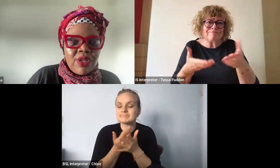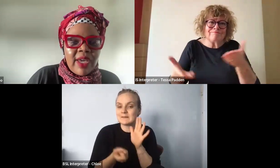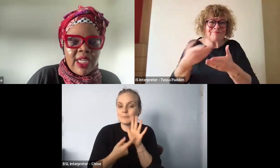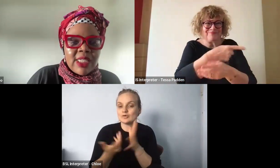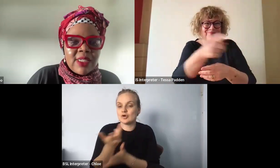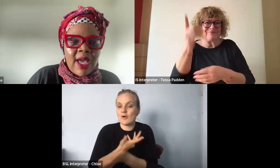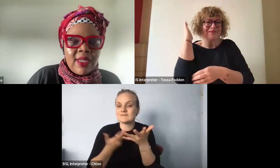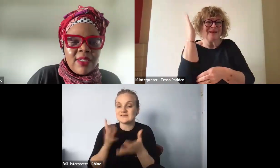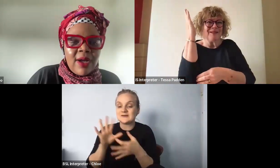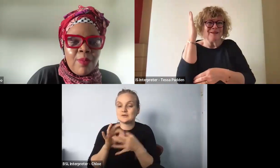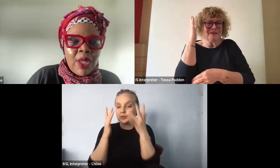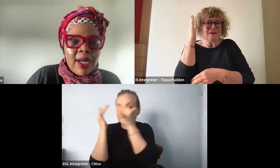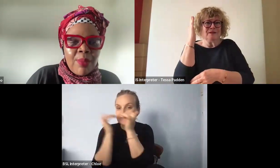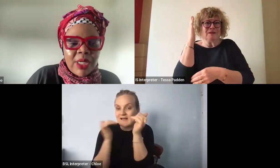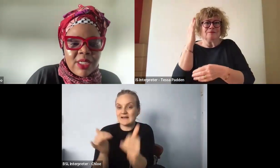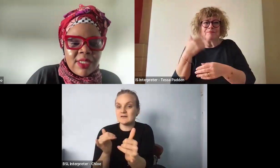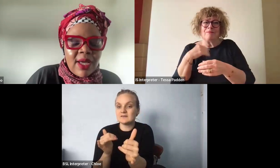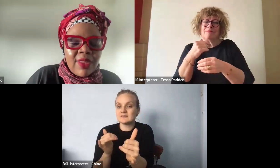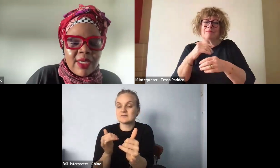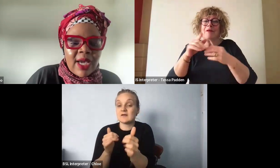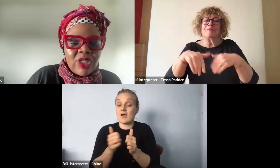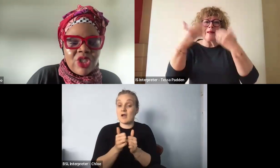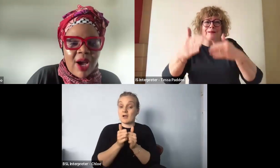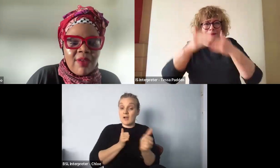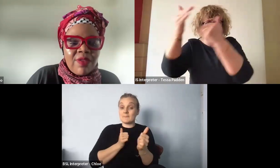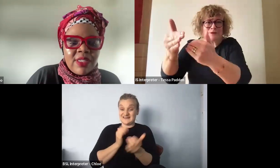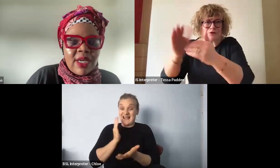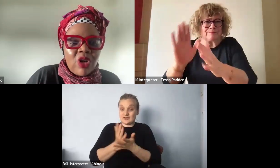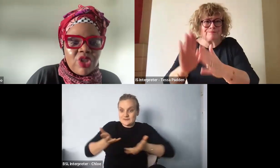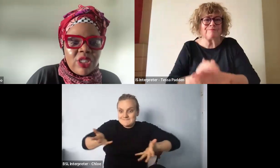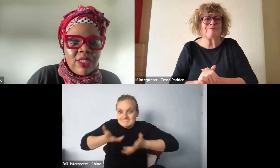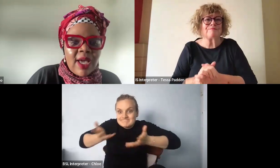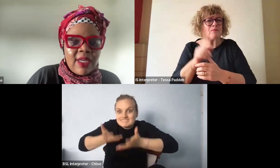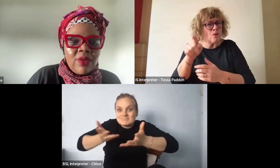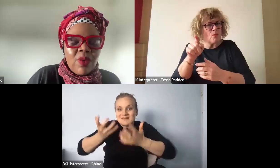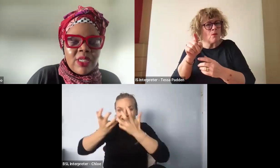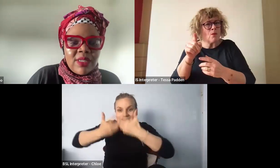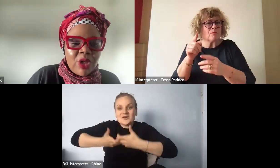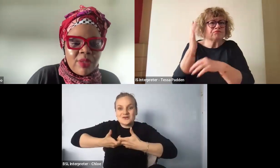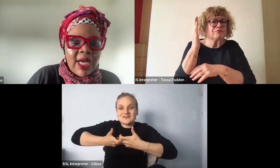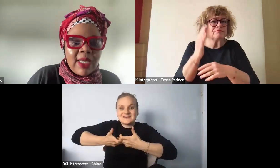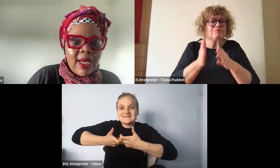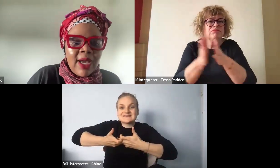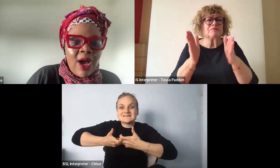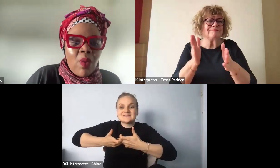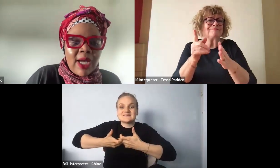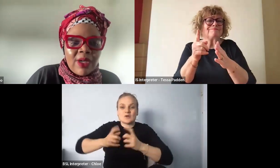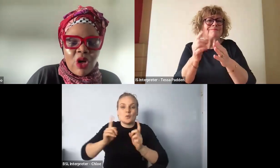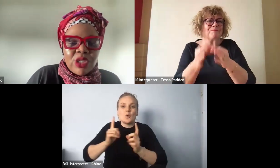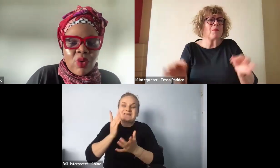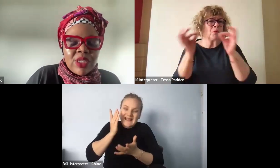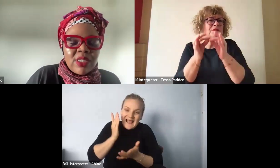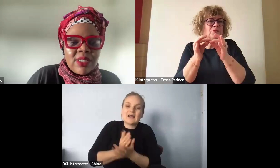argument around surveillance and companies that actually drive these technologies, and what is the bottom line and